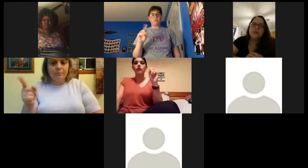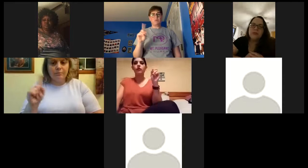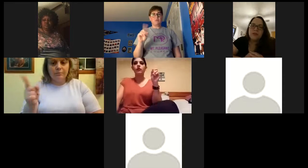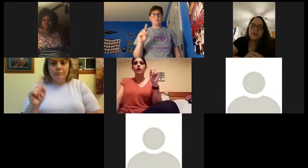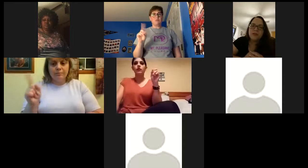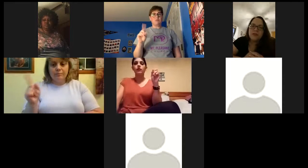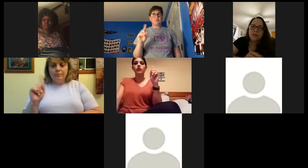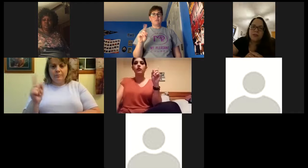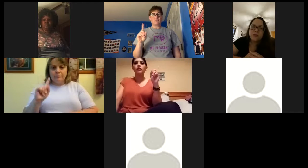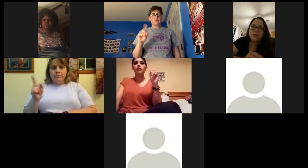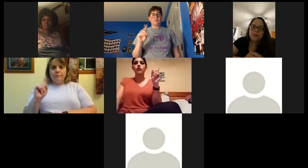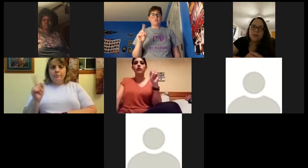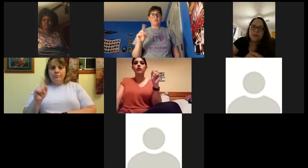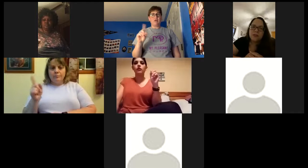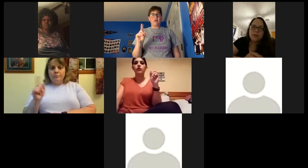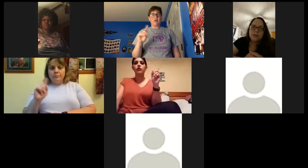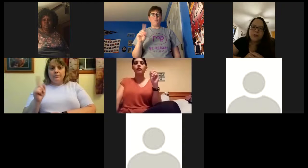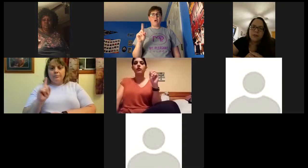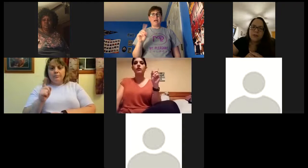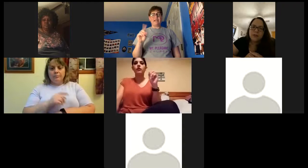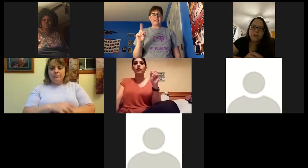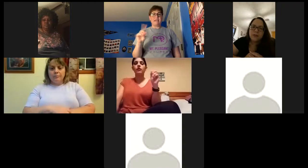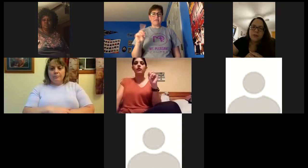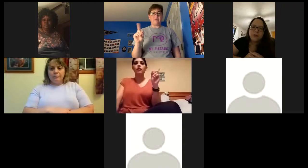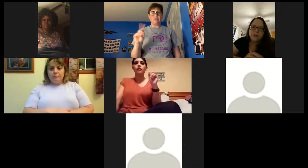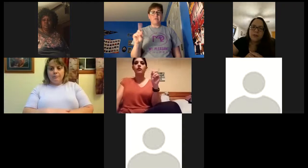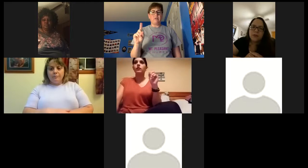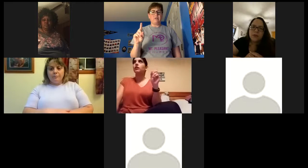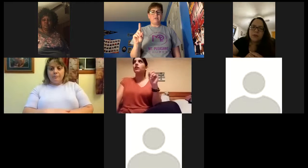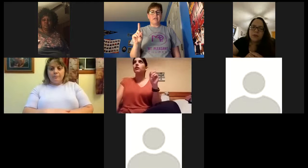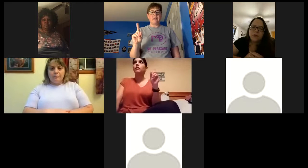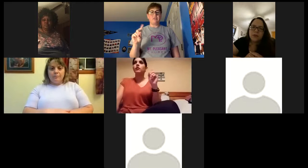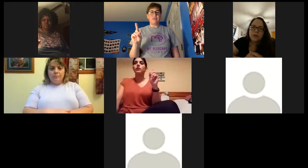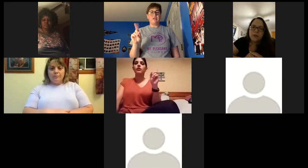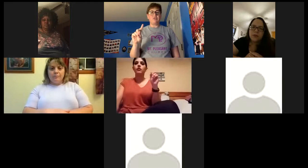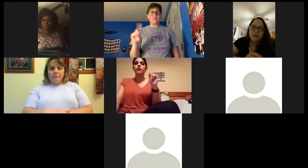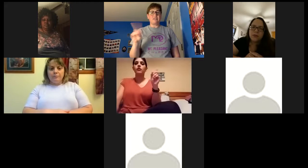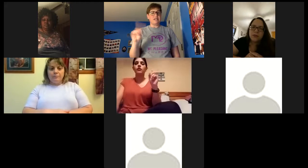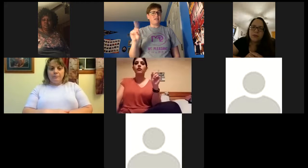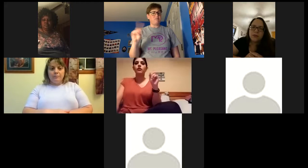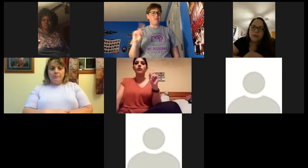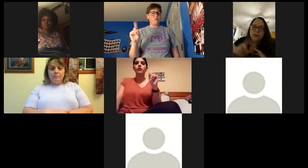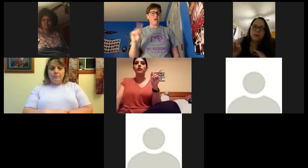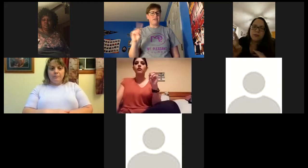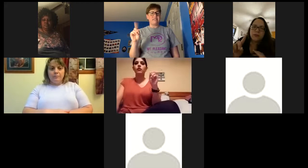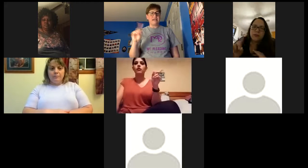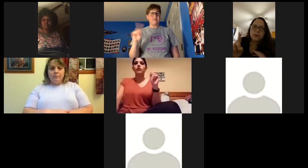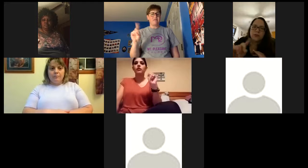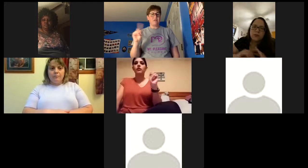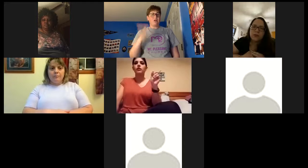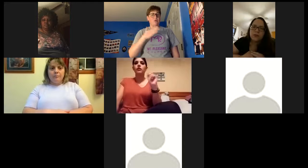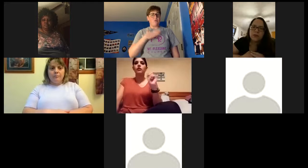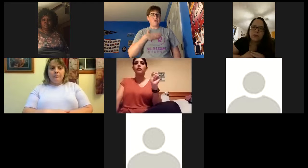ago. We did where and what, I guess, together. Okay, so there you're just, it's like, where is